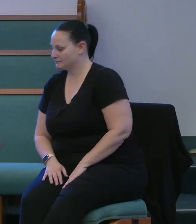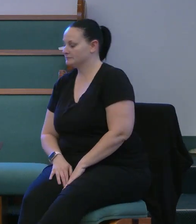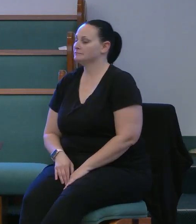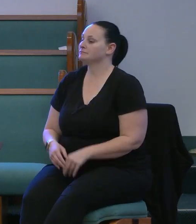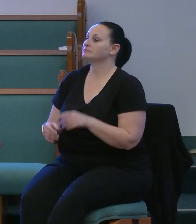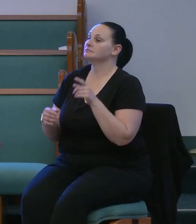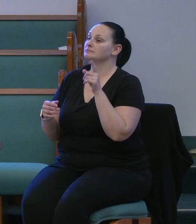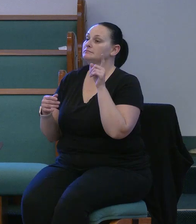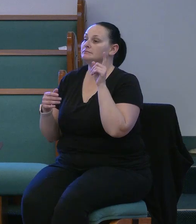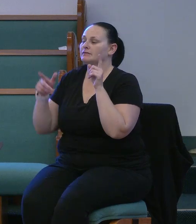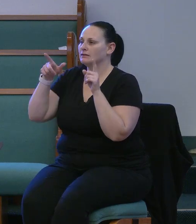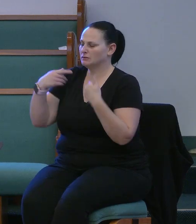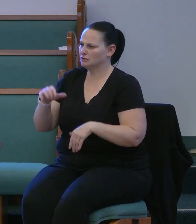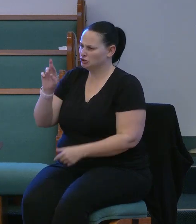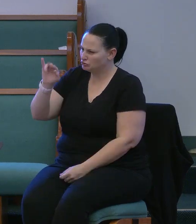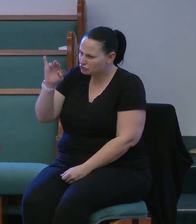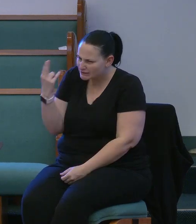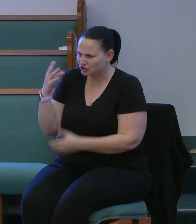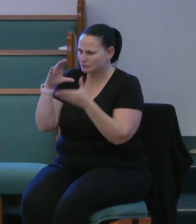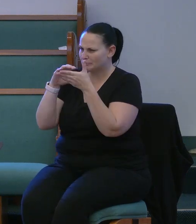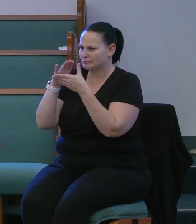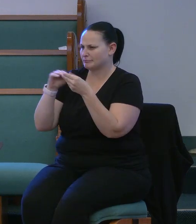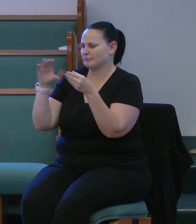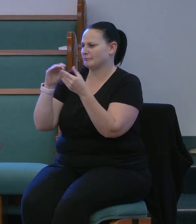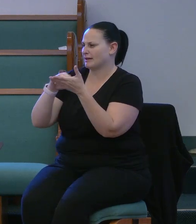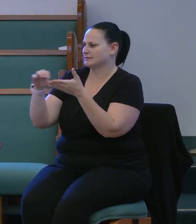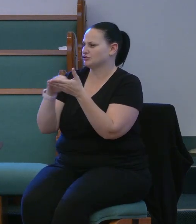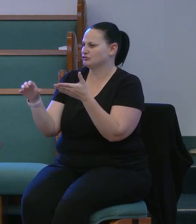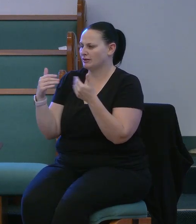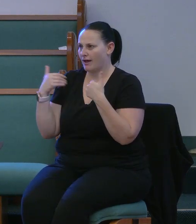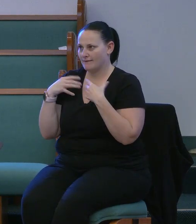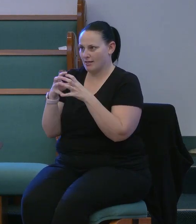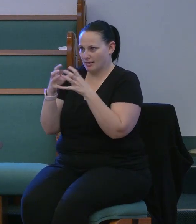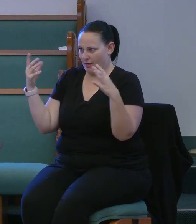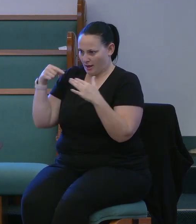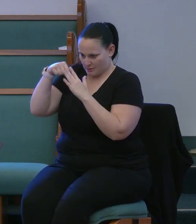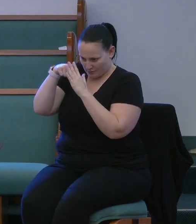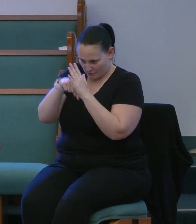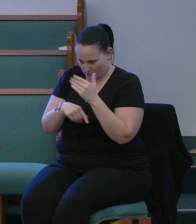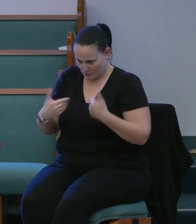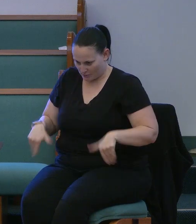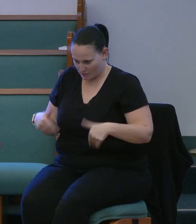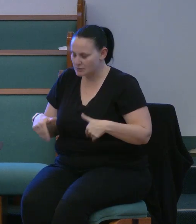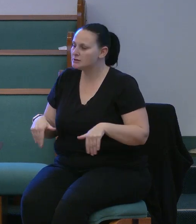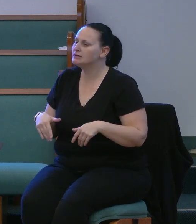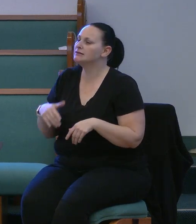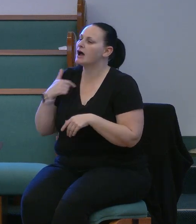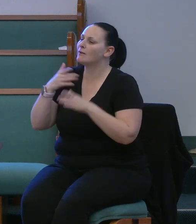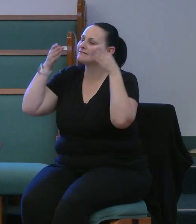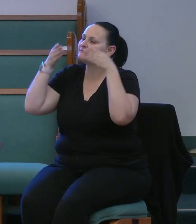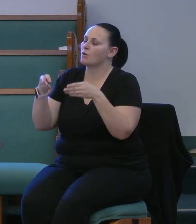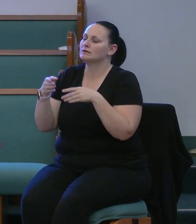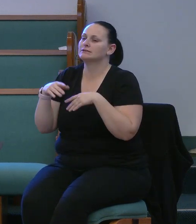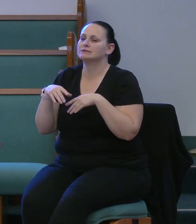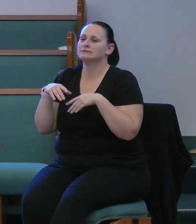It is a rich passage. There is a lot to it. And I want to focus us